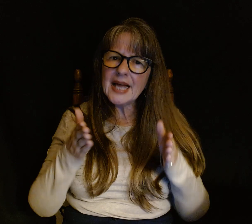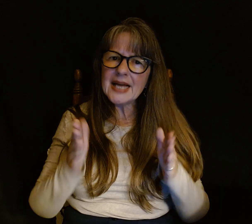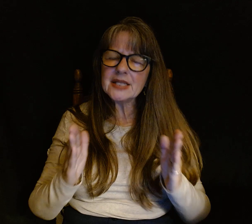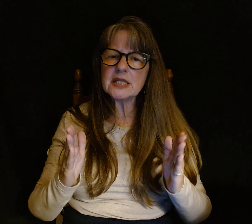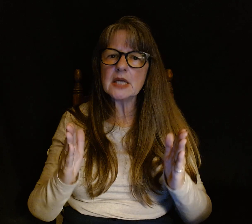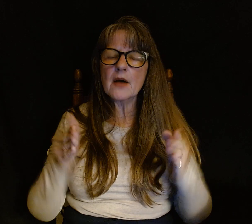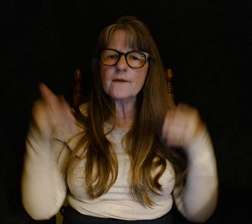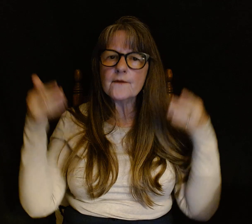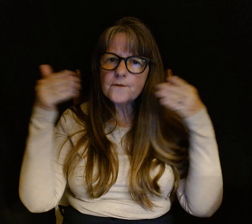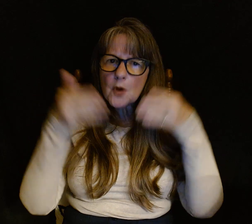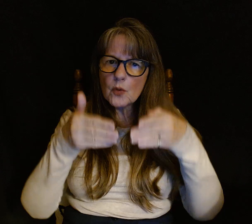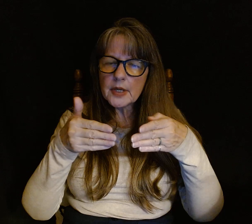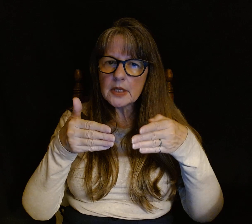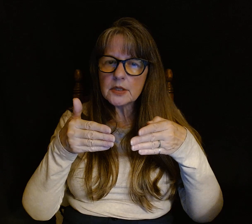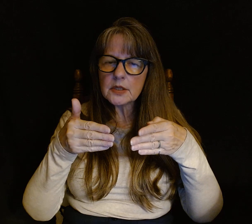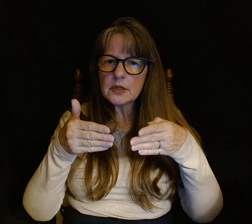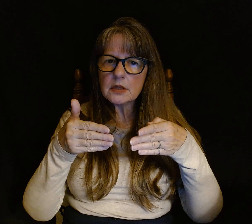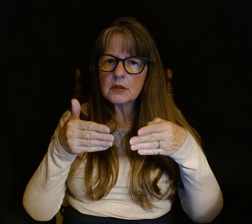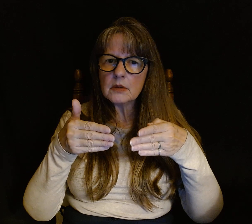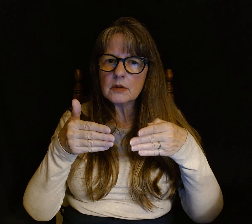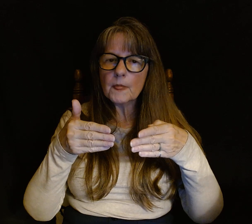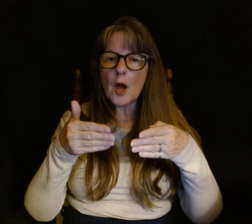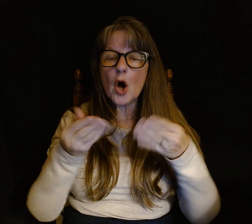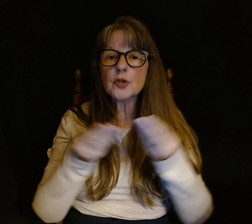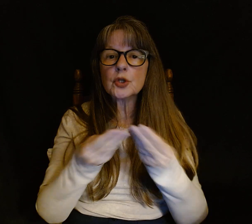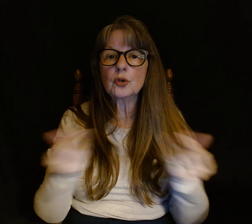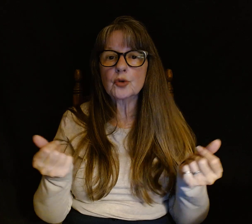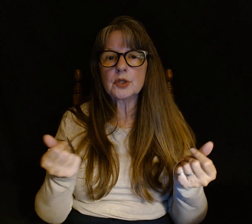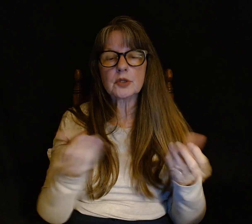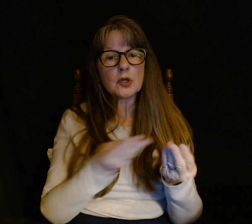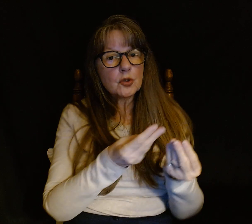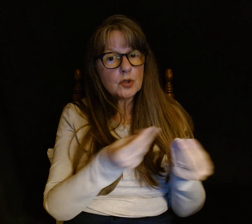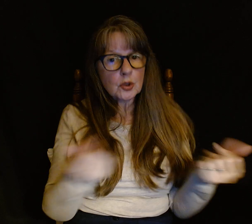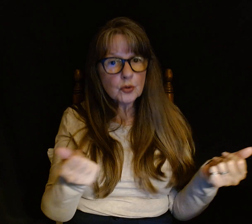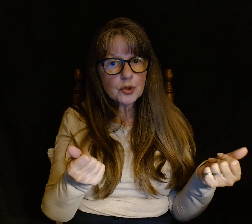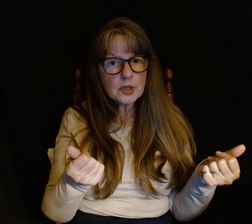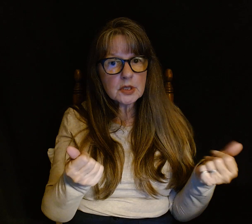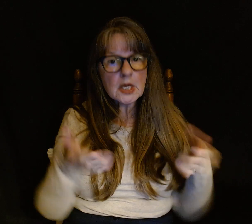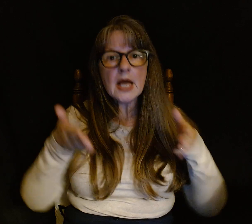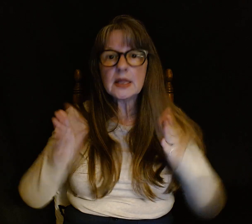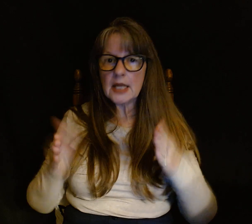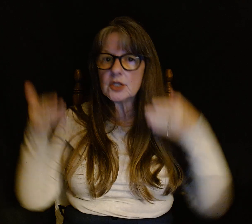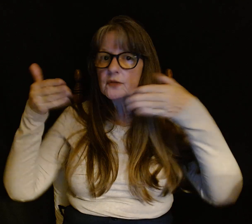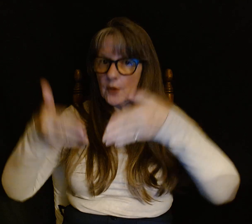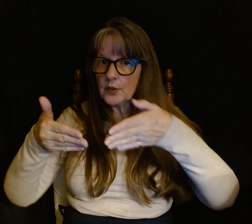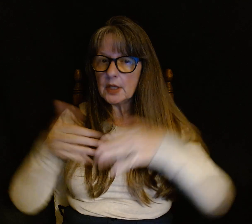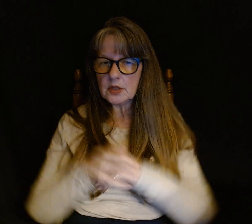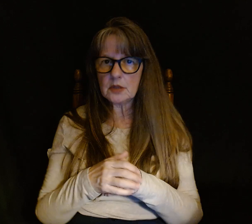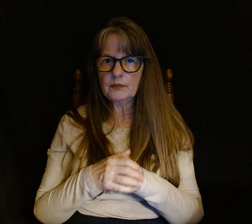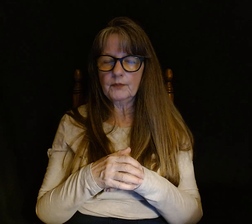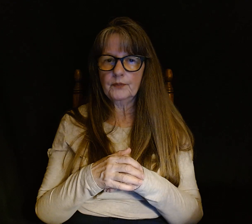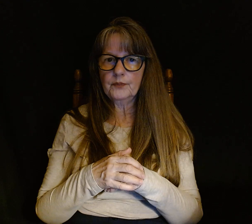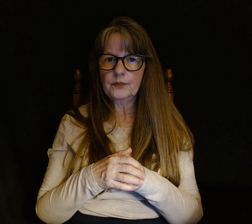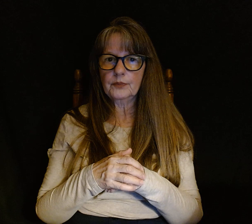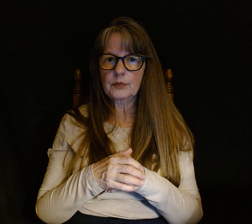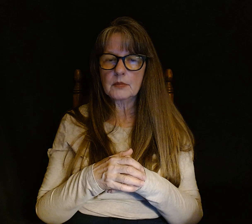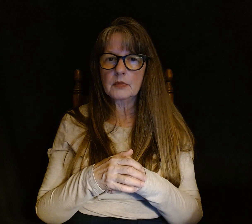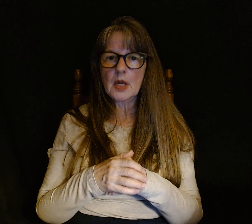let's focus on solutions. So solutions let's focus. So if